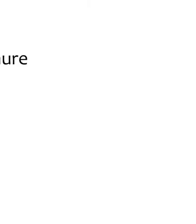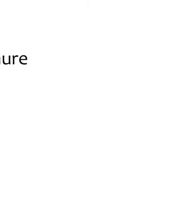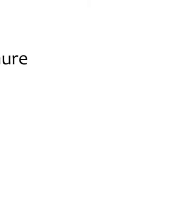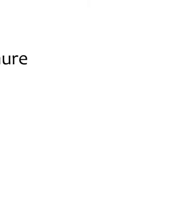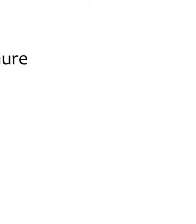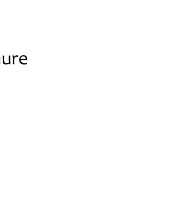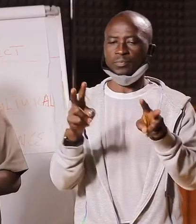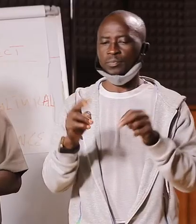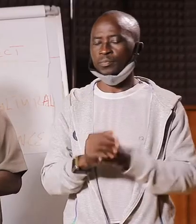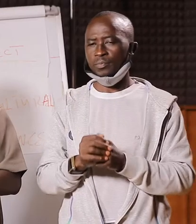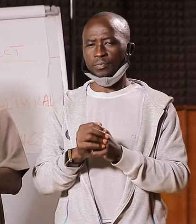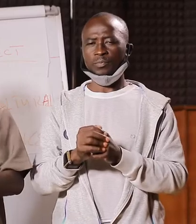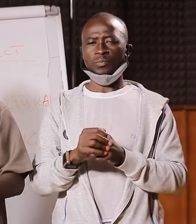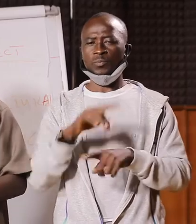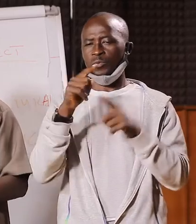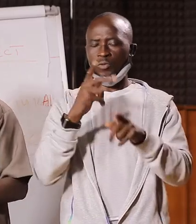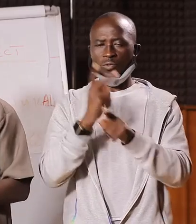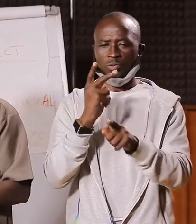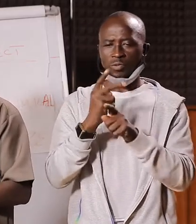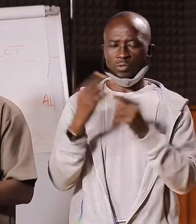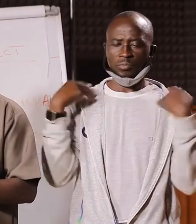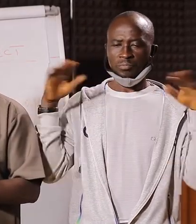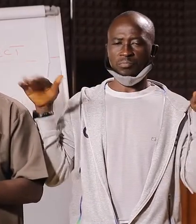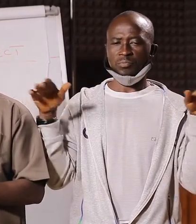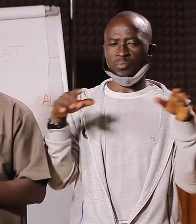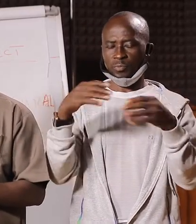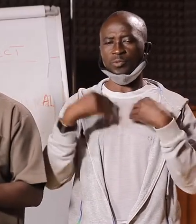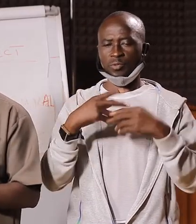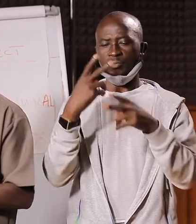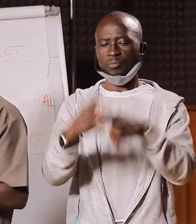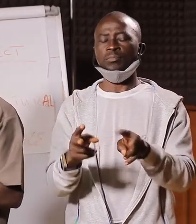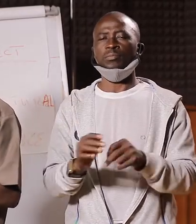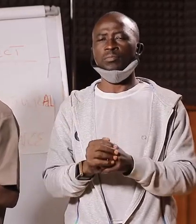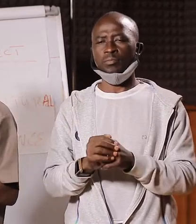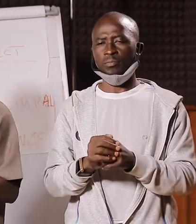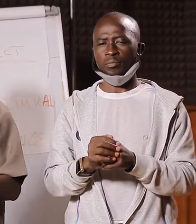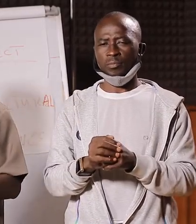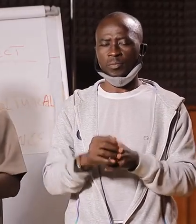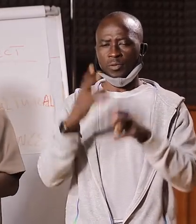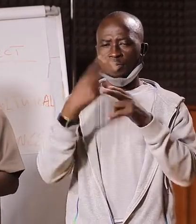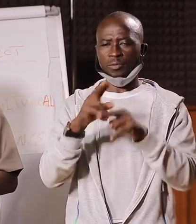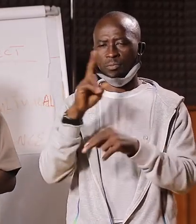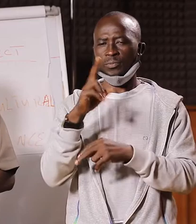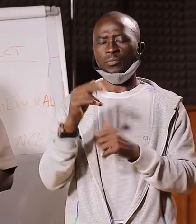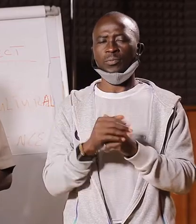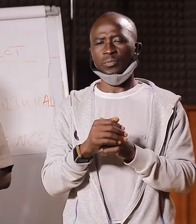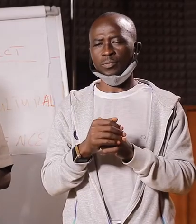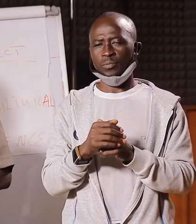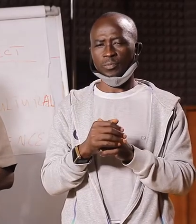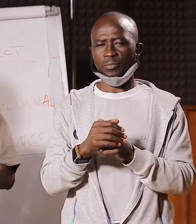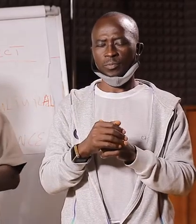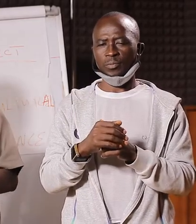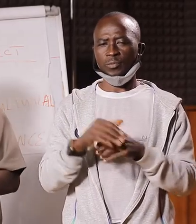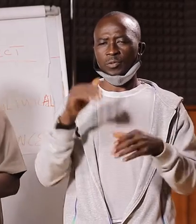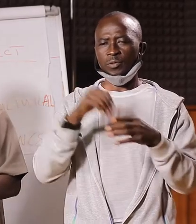Eggs. When you keep birds, you get eggs. Eggs are used